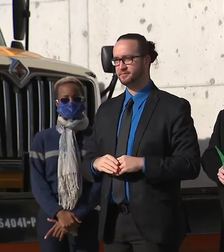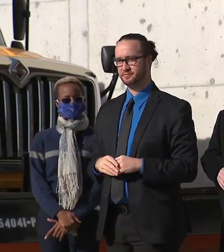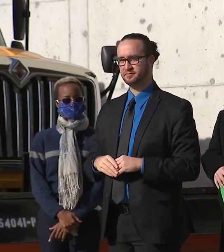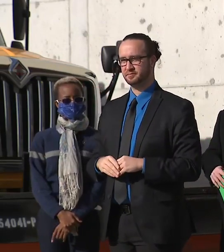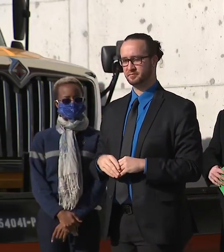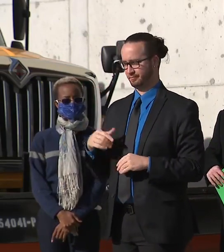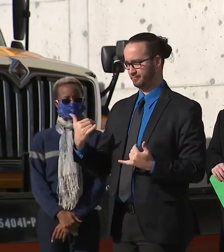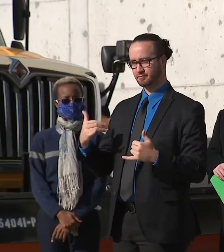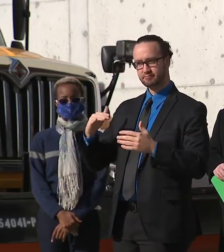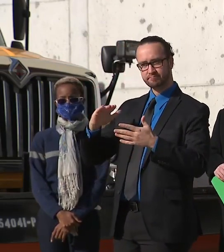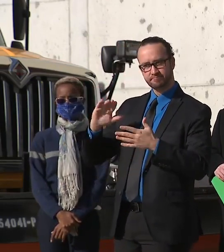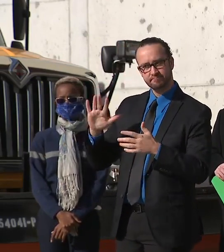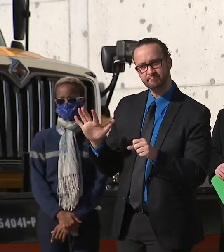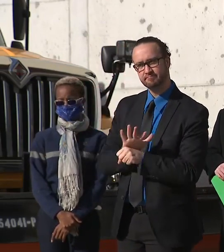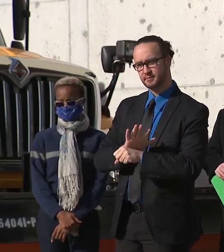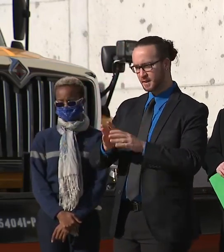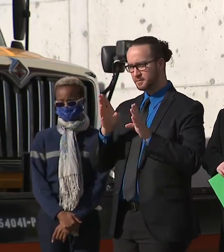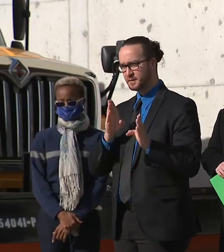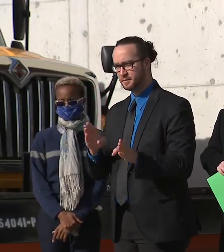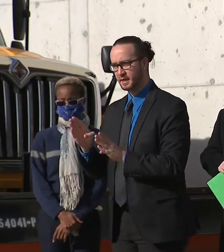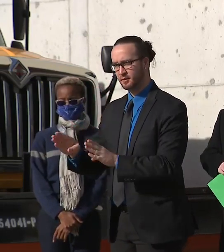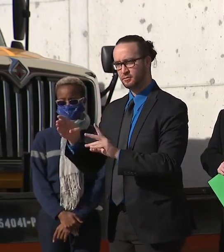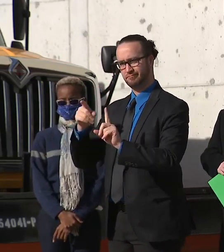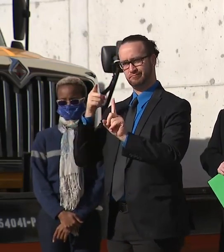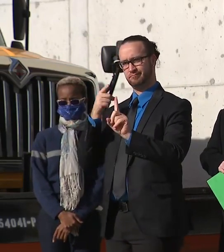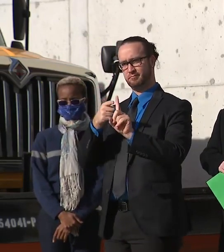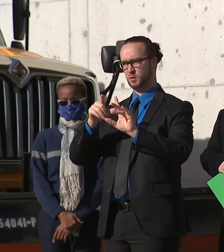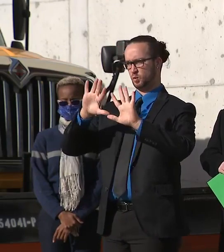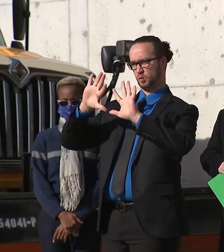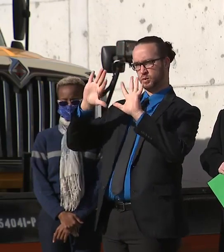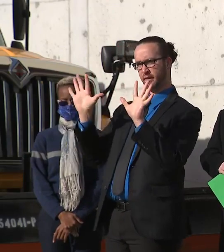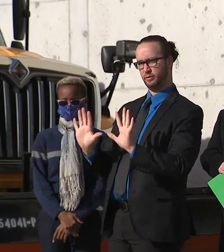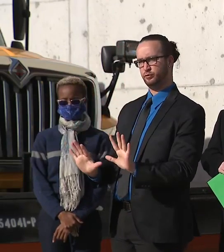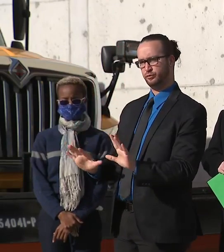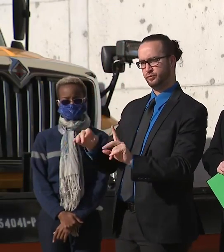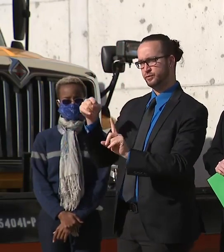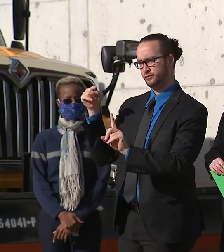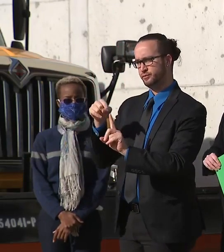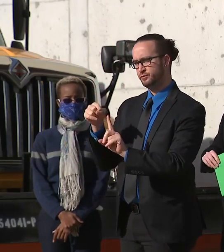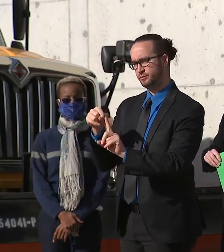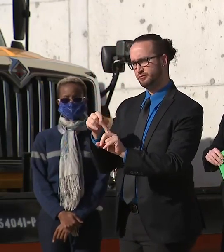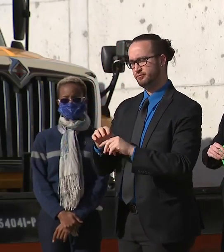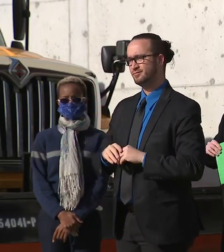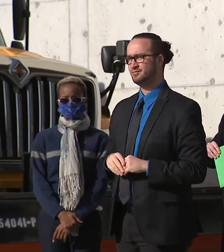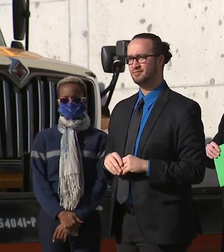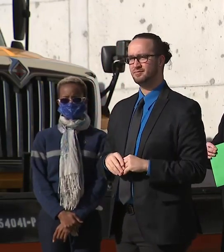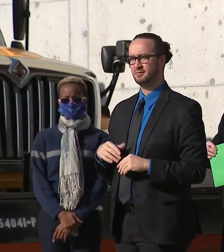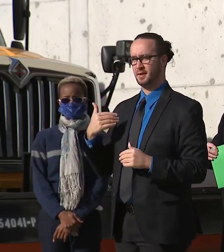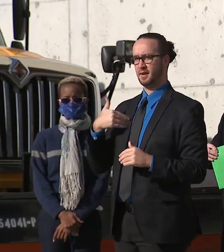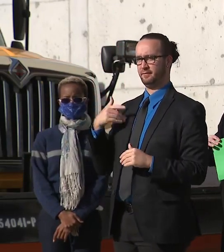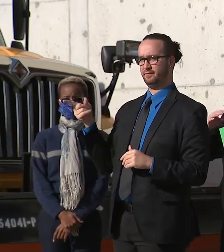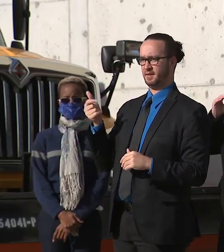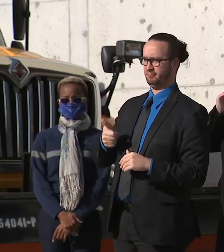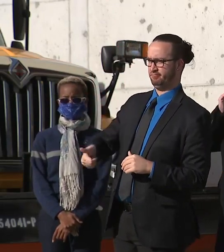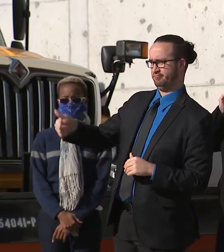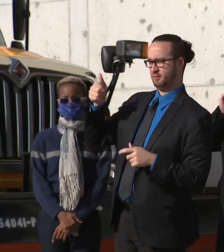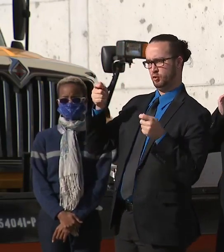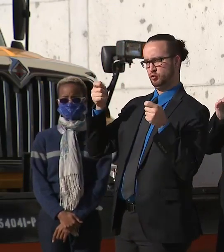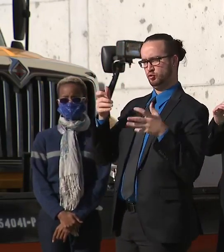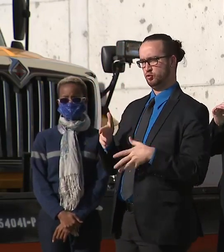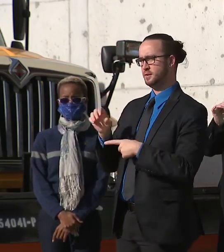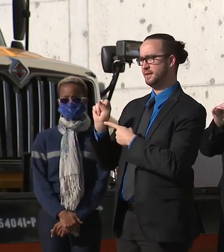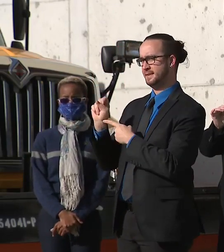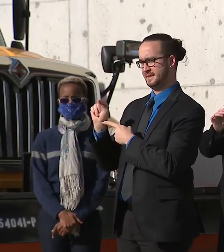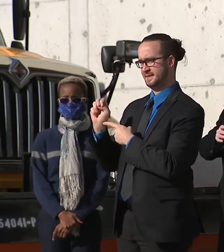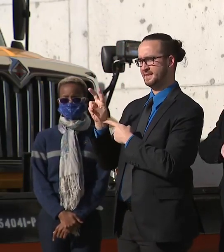season. Today, I am joined by Director Steve Sharkey from the Department of Transportation, Acting Director Matt Garbach